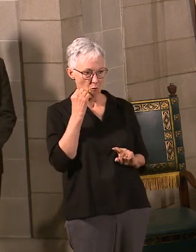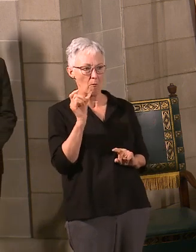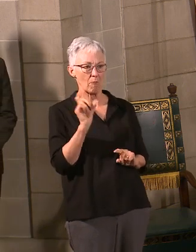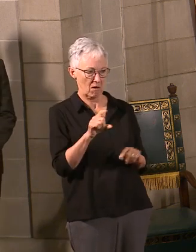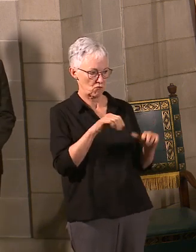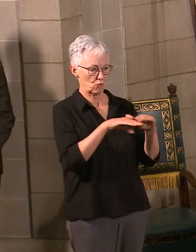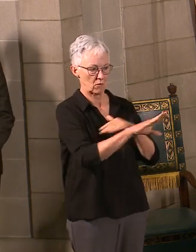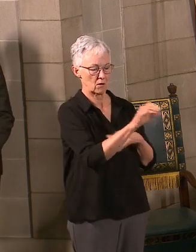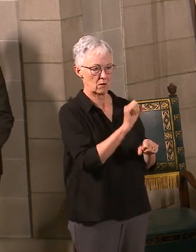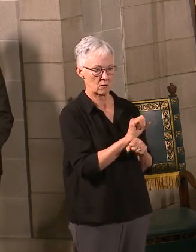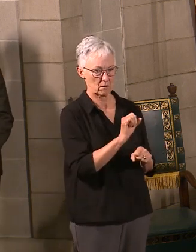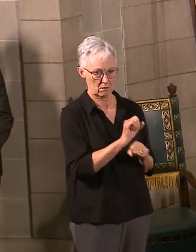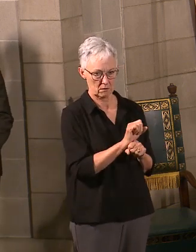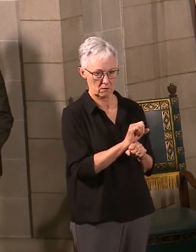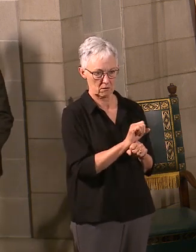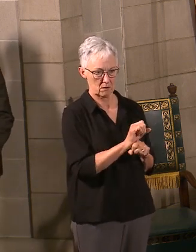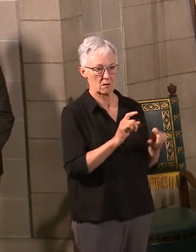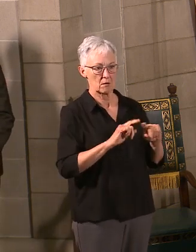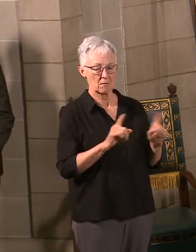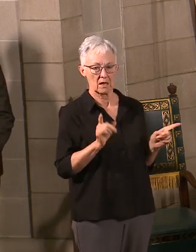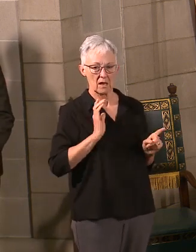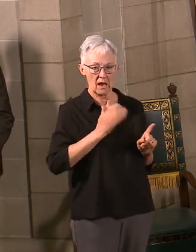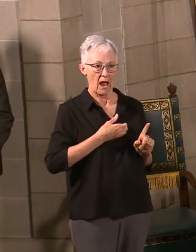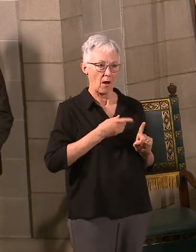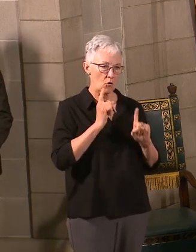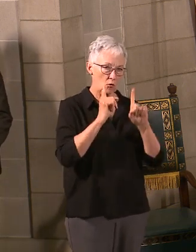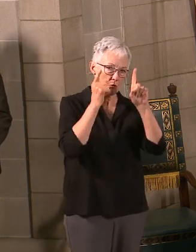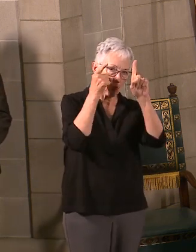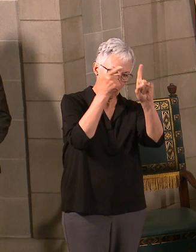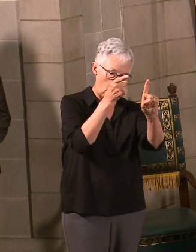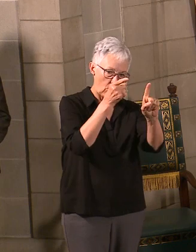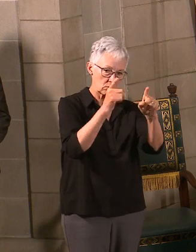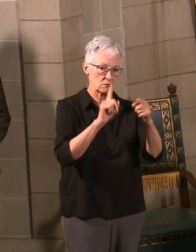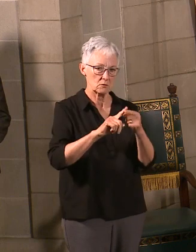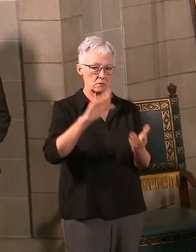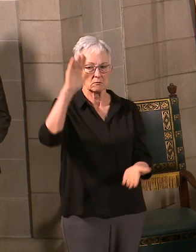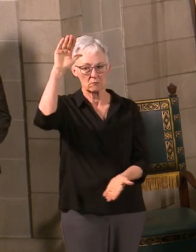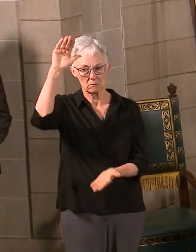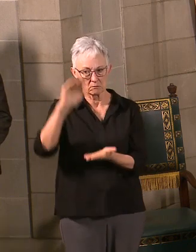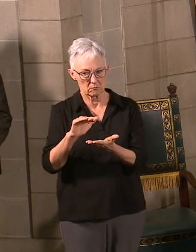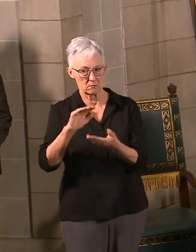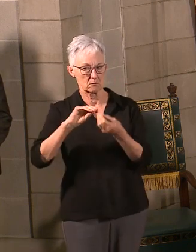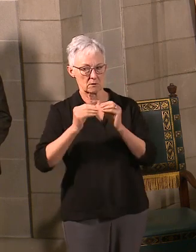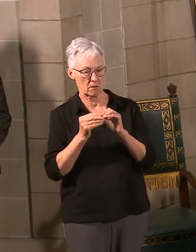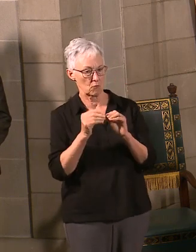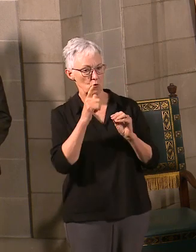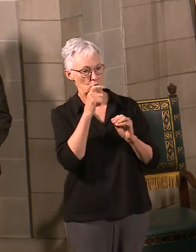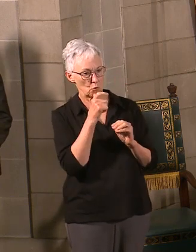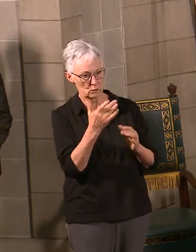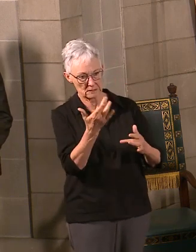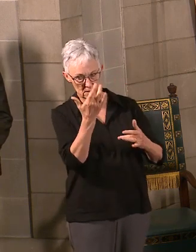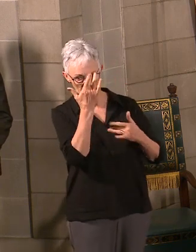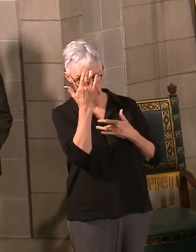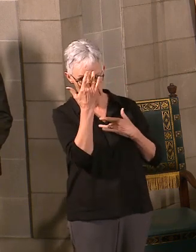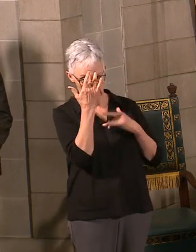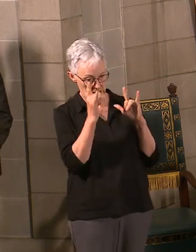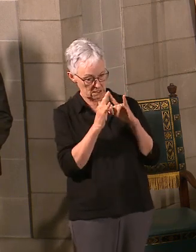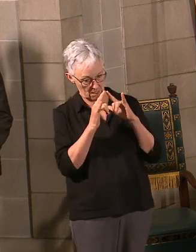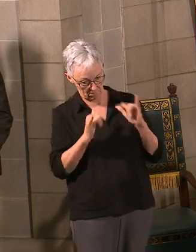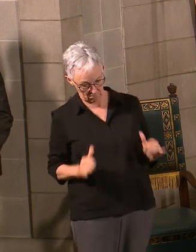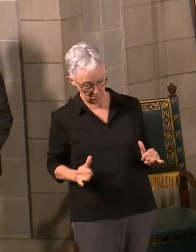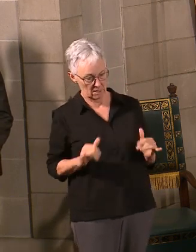this is so that we don't overwhelm the healthcare system. And we have not done that in Grand Island. We have not overwhelmed the healthcare system.